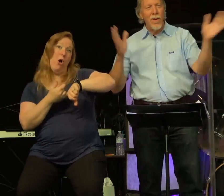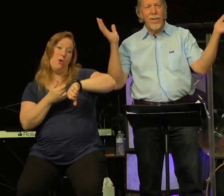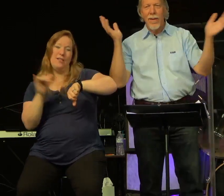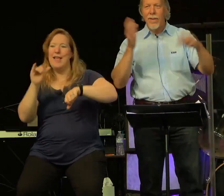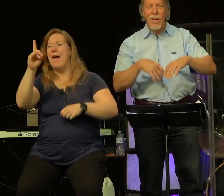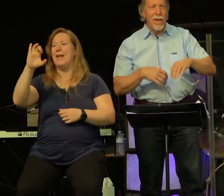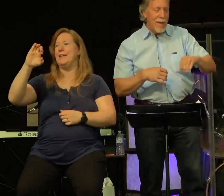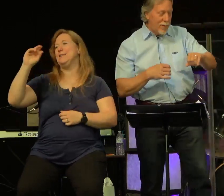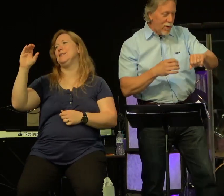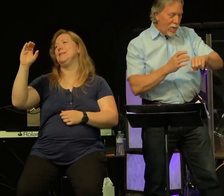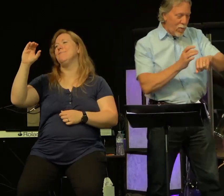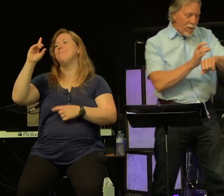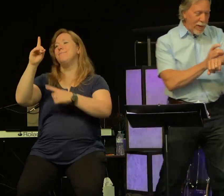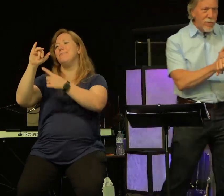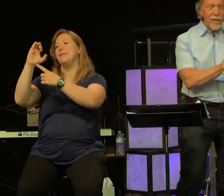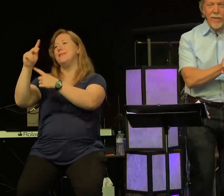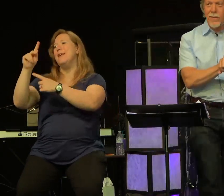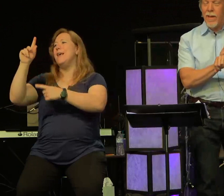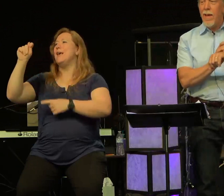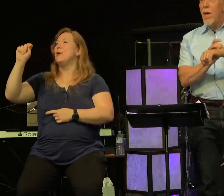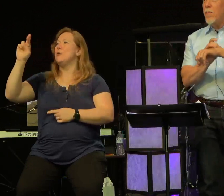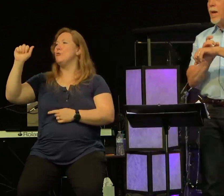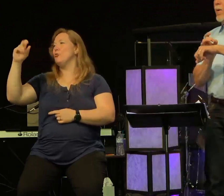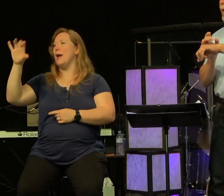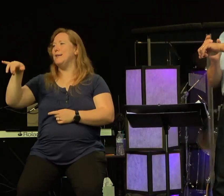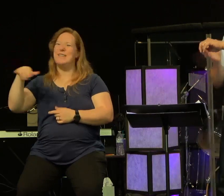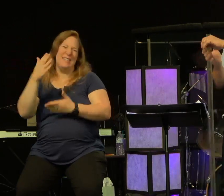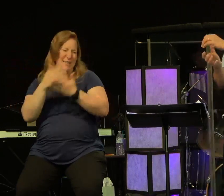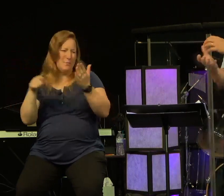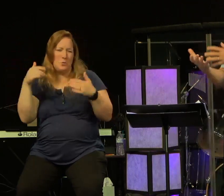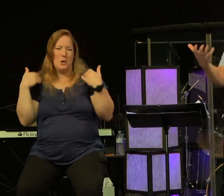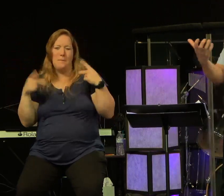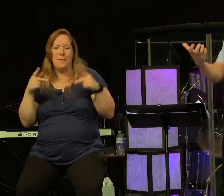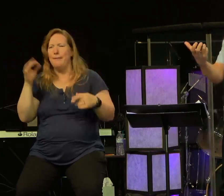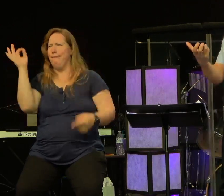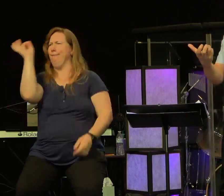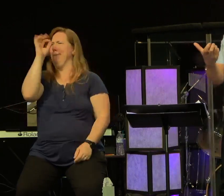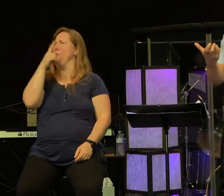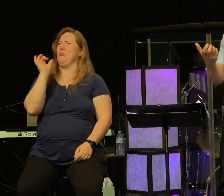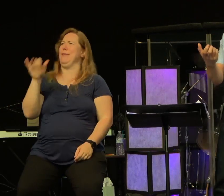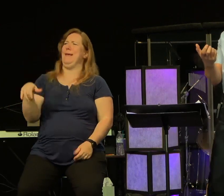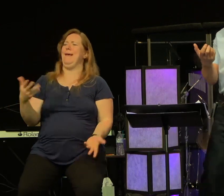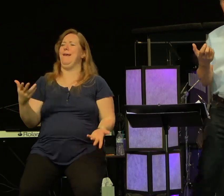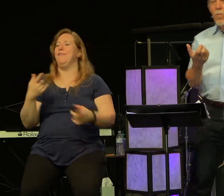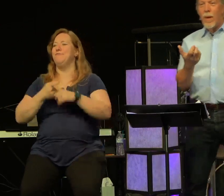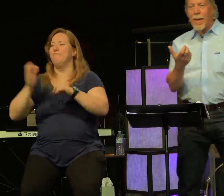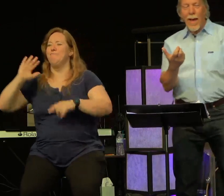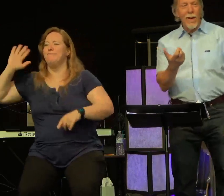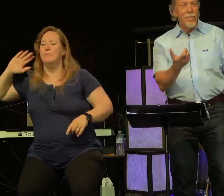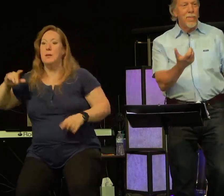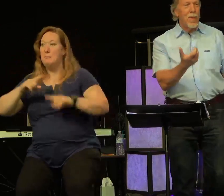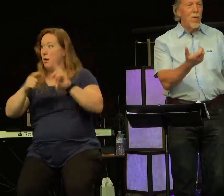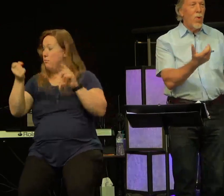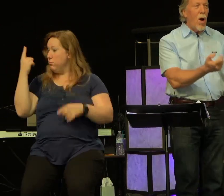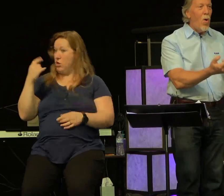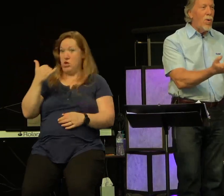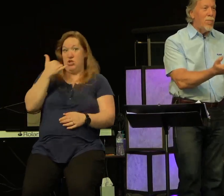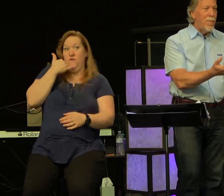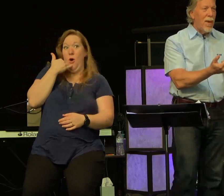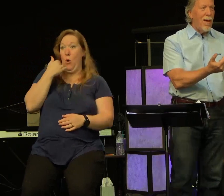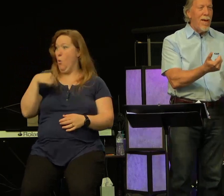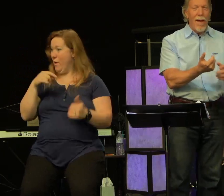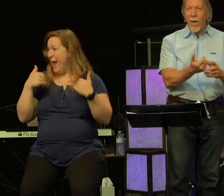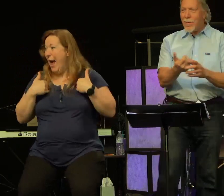no, the young kids don't know what Dick Tracy is. But anyway, cell phones. We got them. We're on